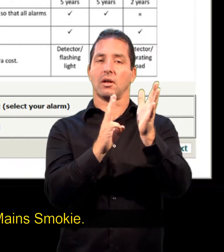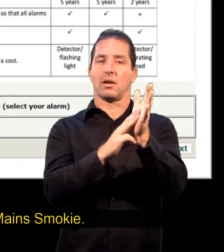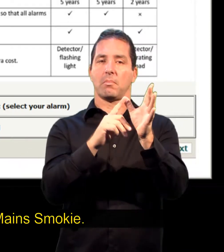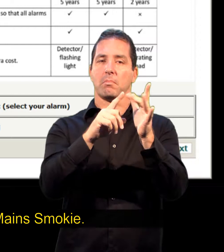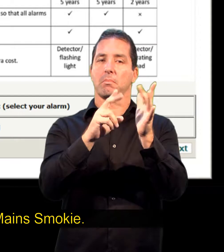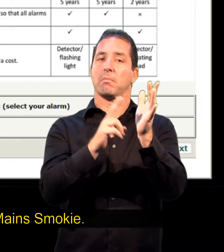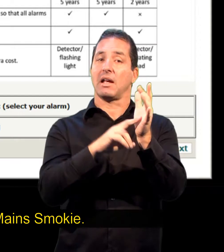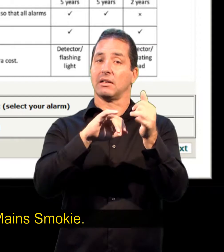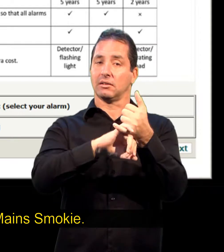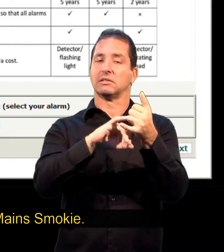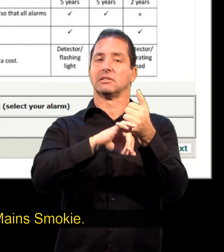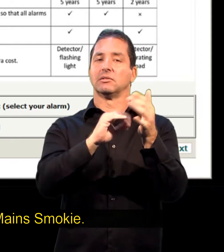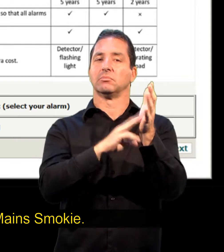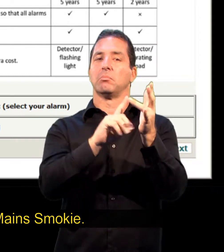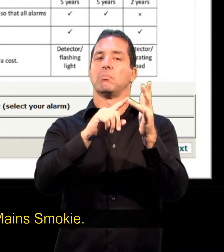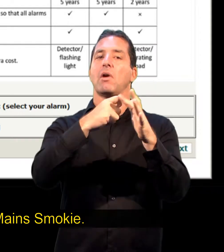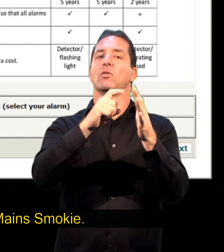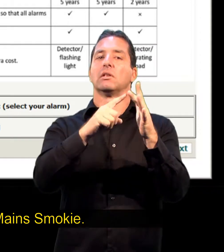and the mains smoky.